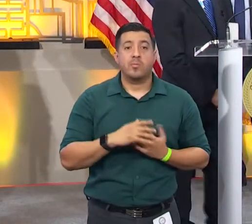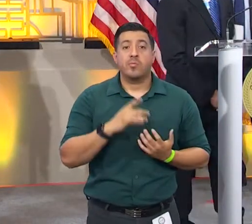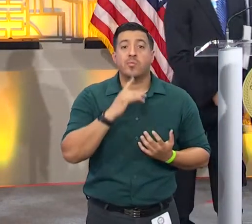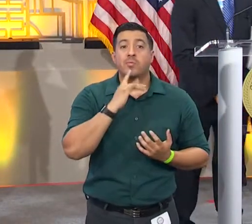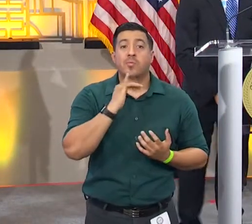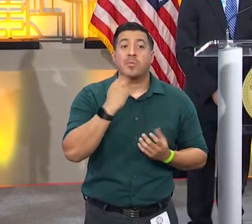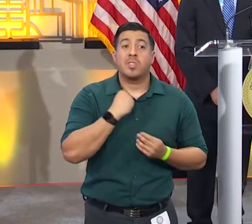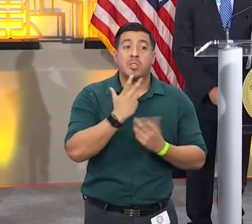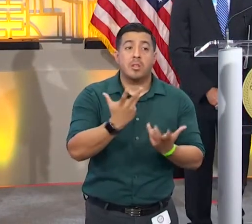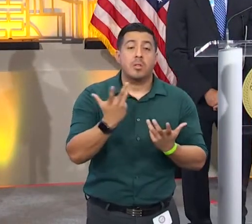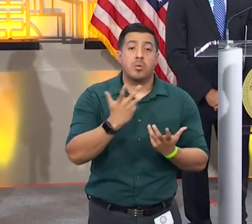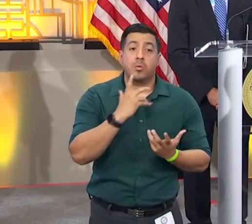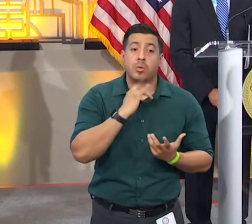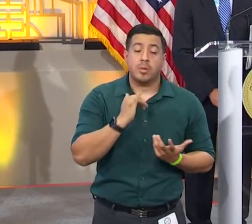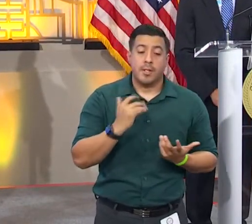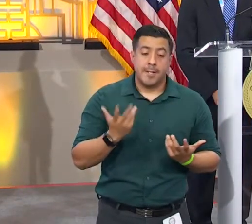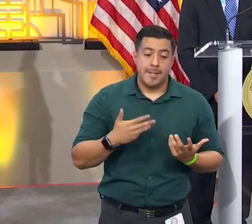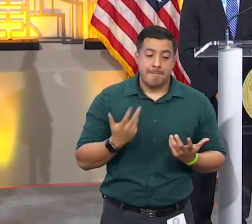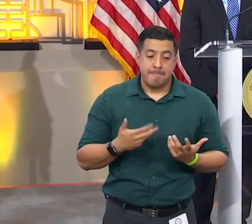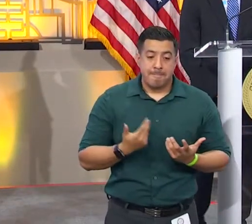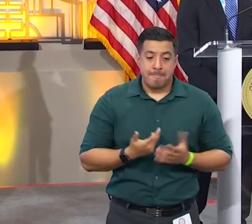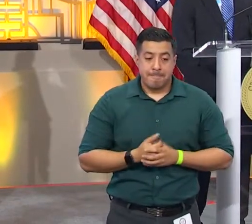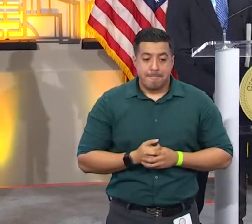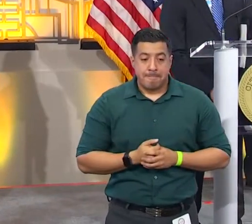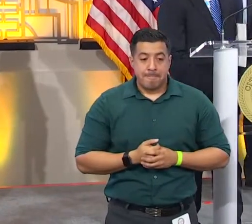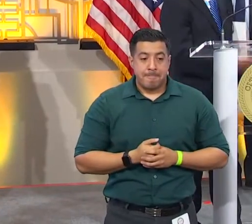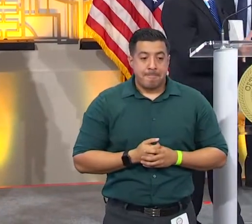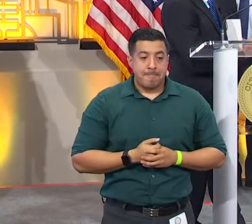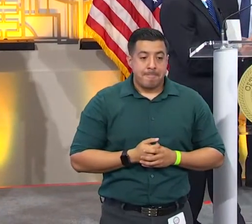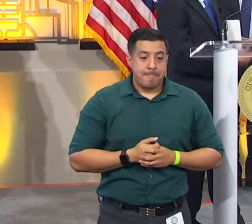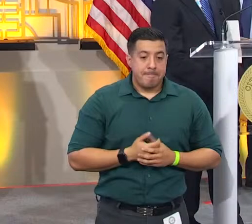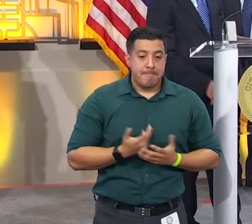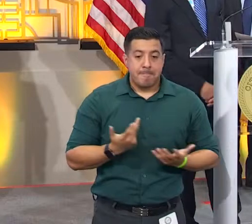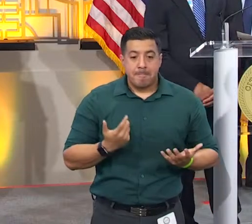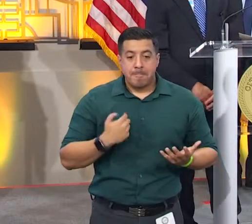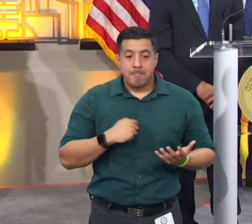What I would say is that we are,